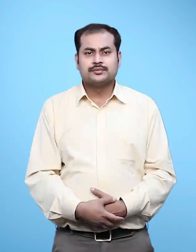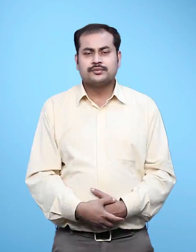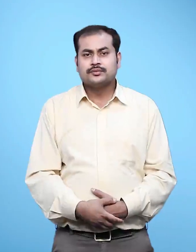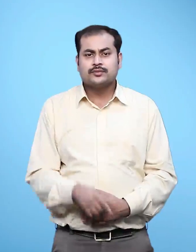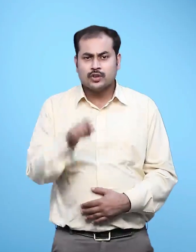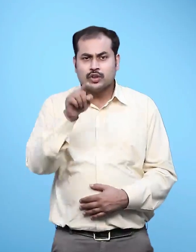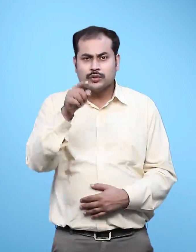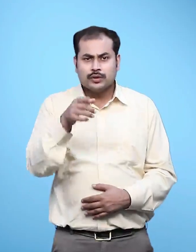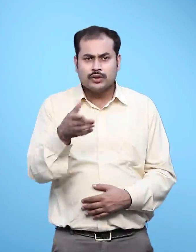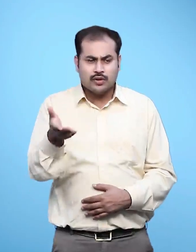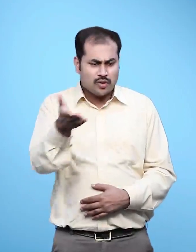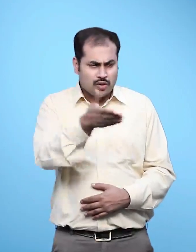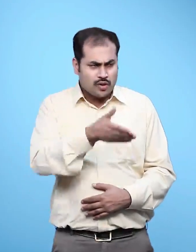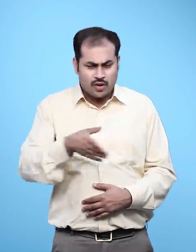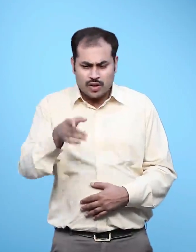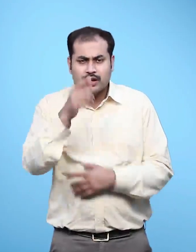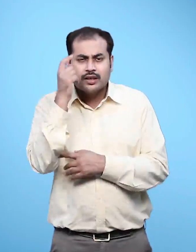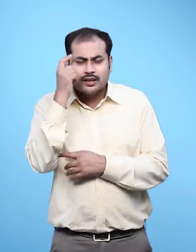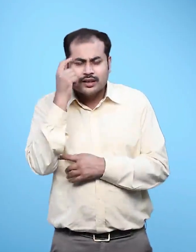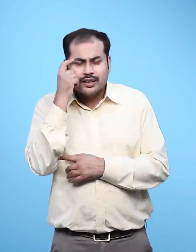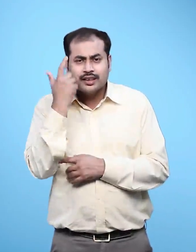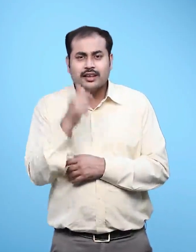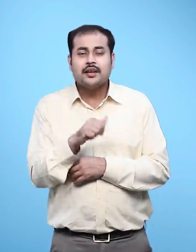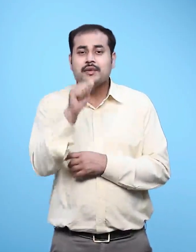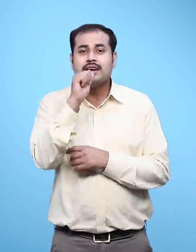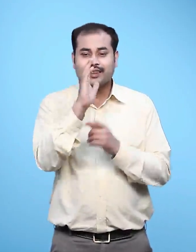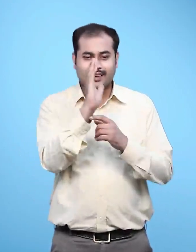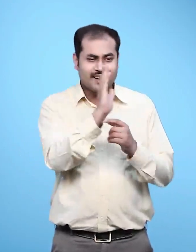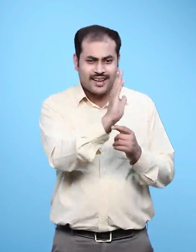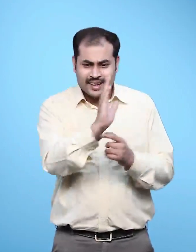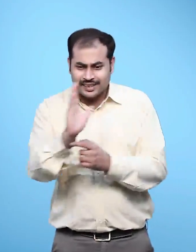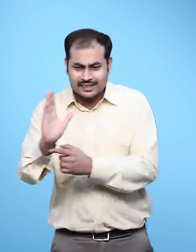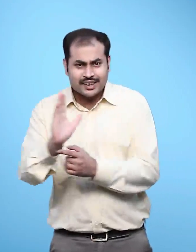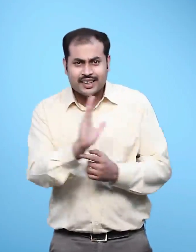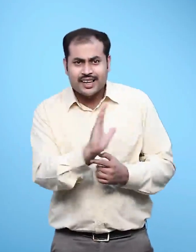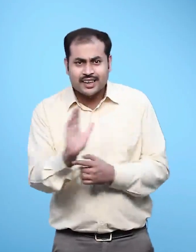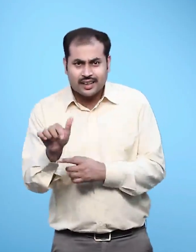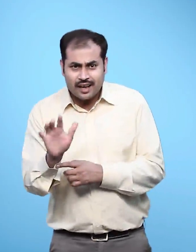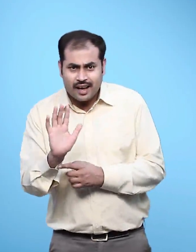Do you think it is easier to pour into a glass from a jug than a bucket?